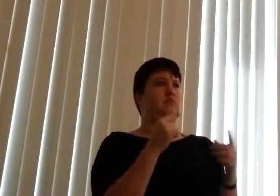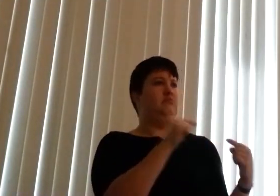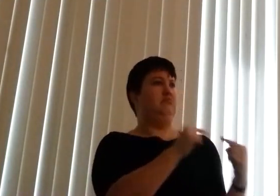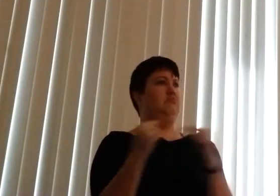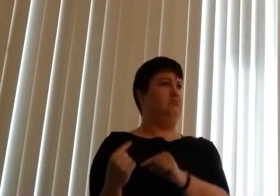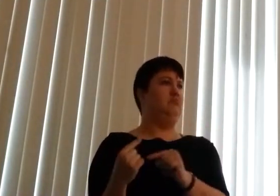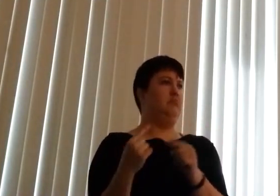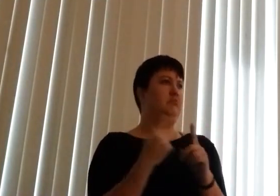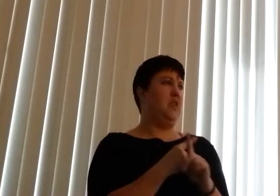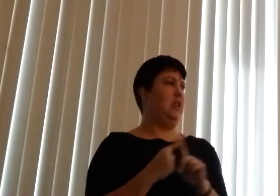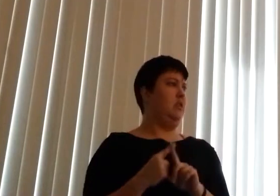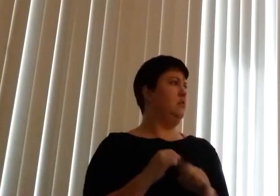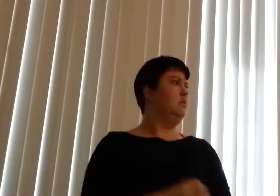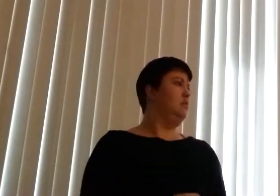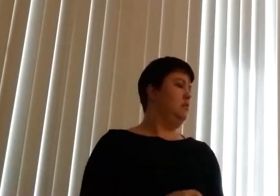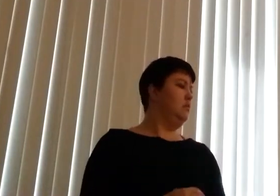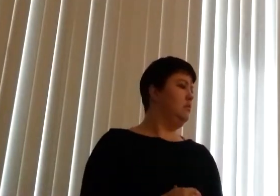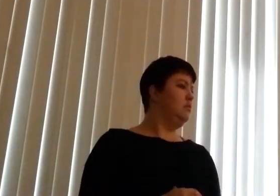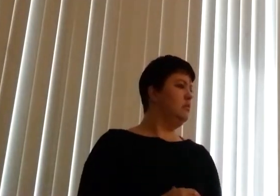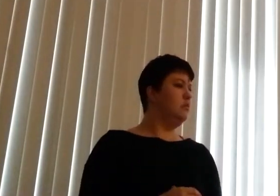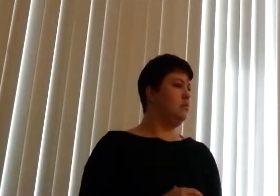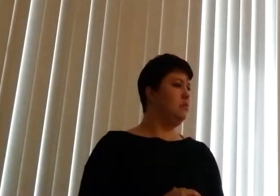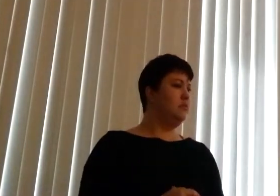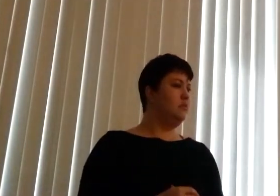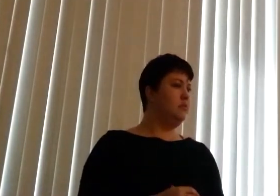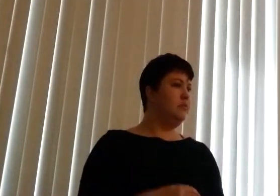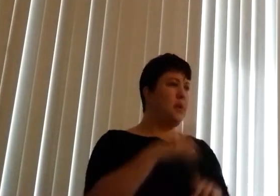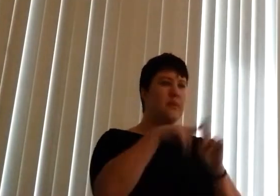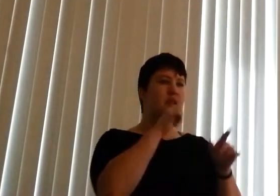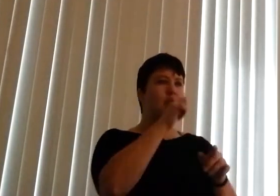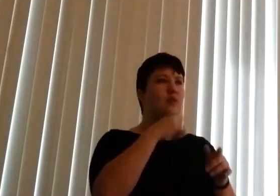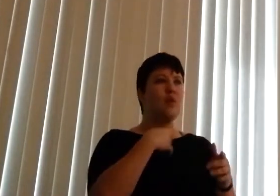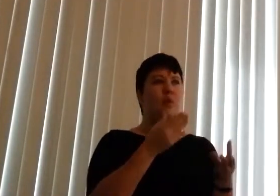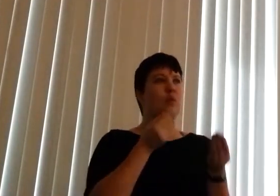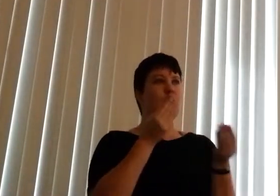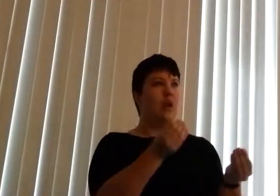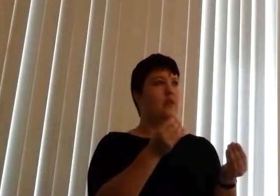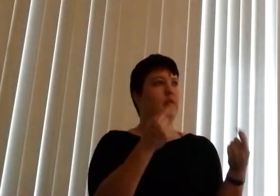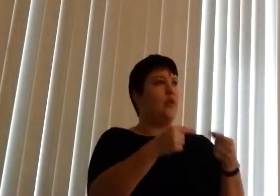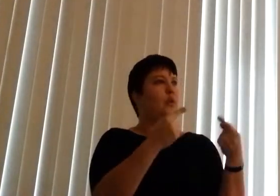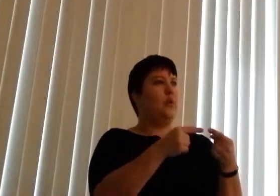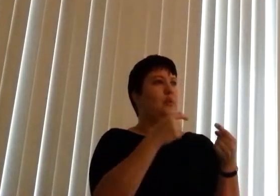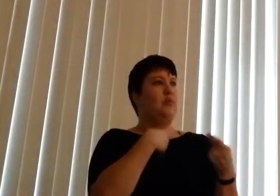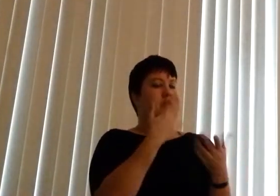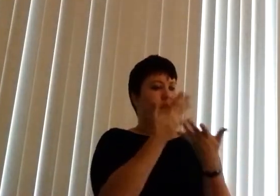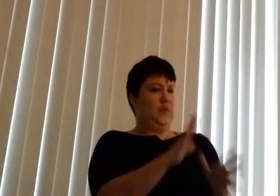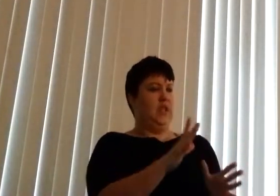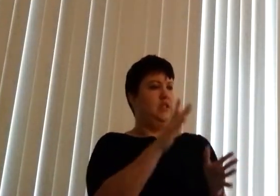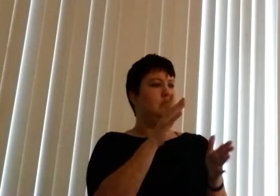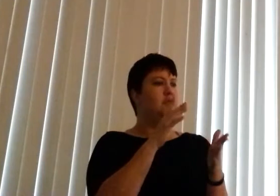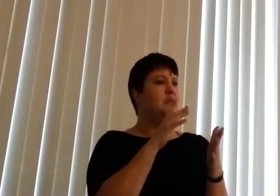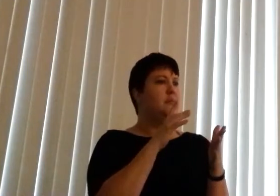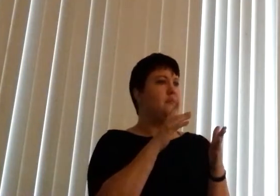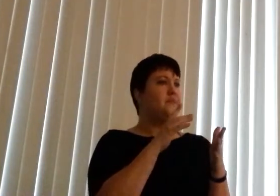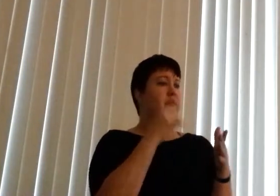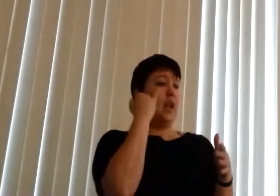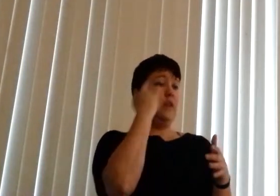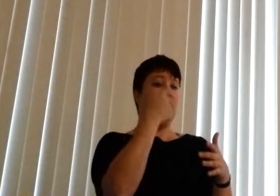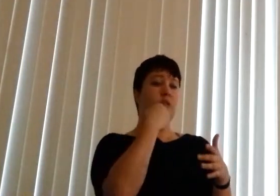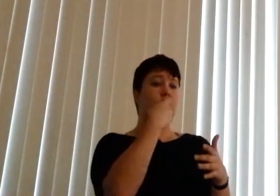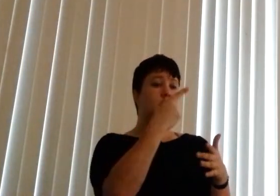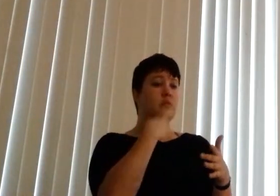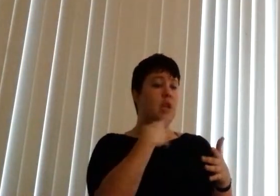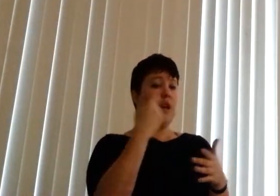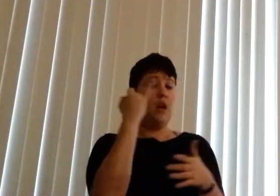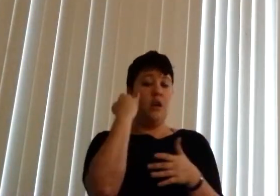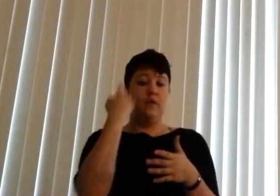But the premises don't generate the argument's conclusion. They don't show that saving straight away the person